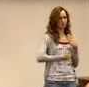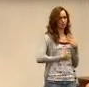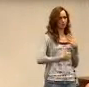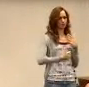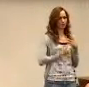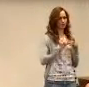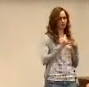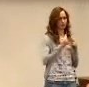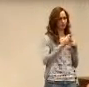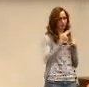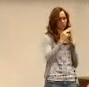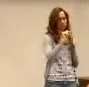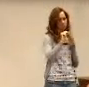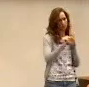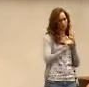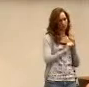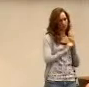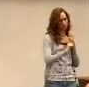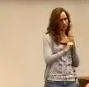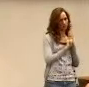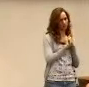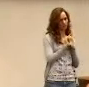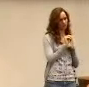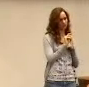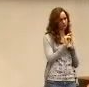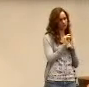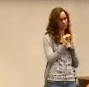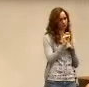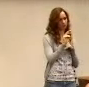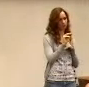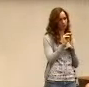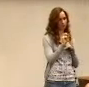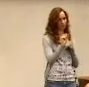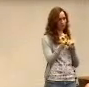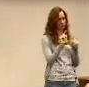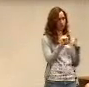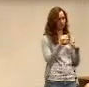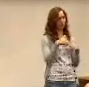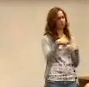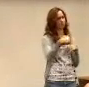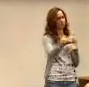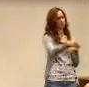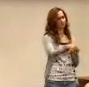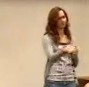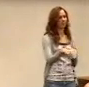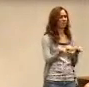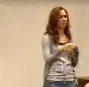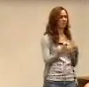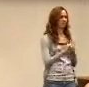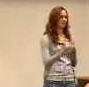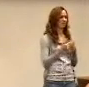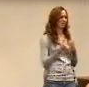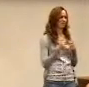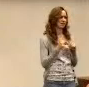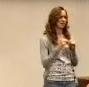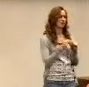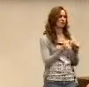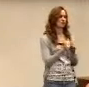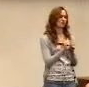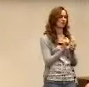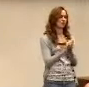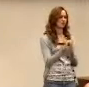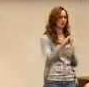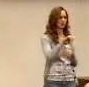welcome short-term interns to come over from time to time. They've had that in the past, and they're continuing that.